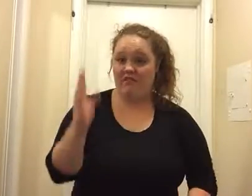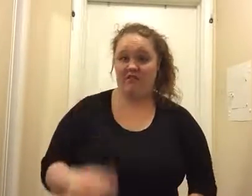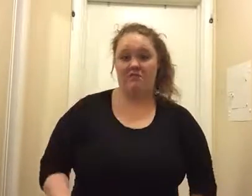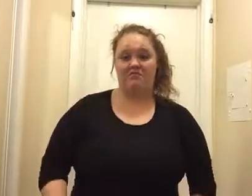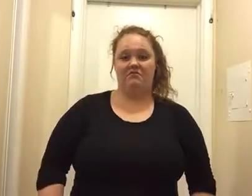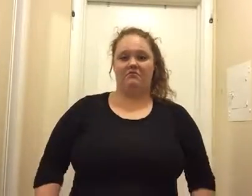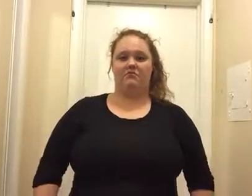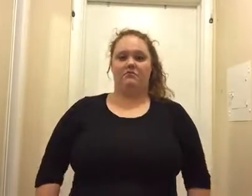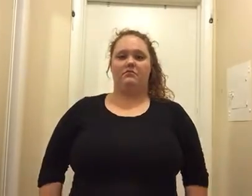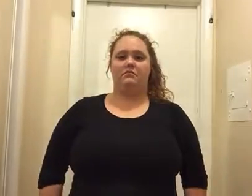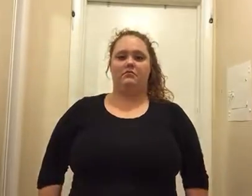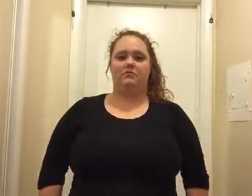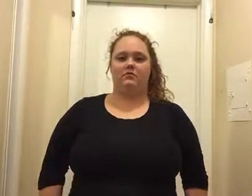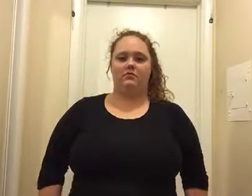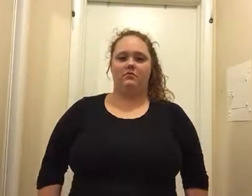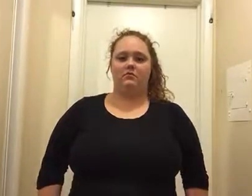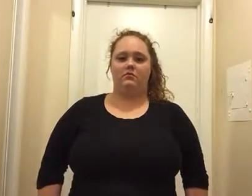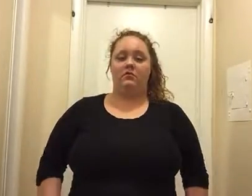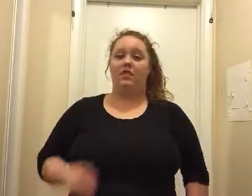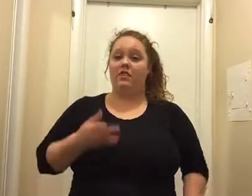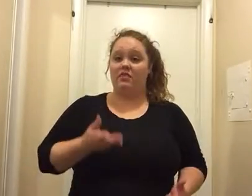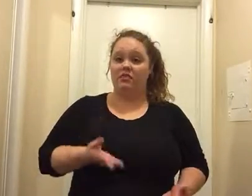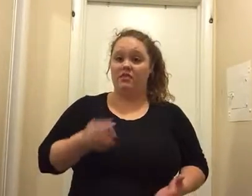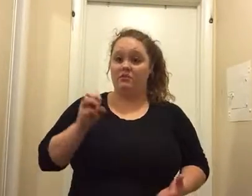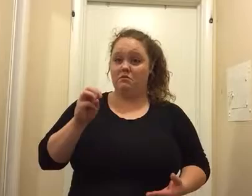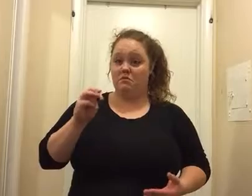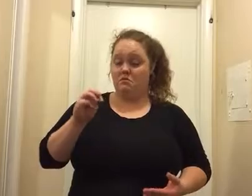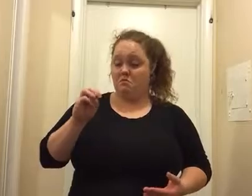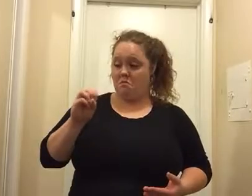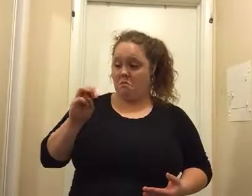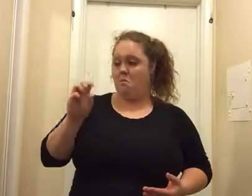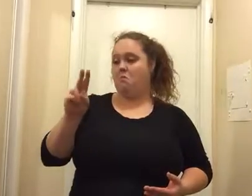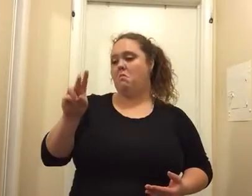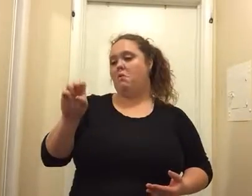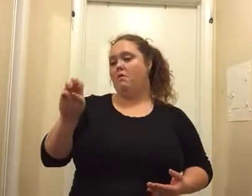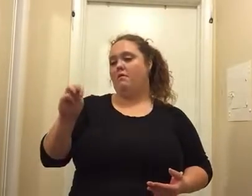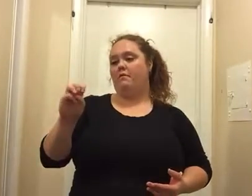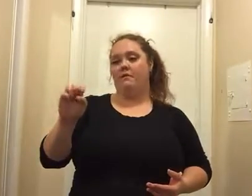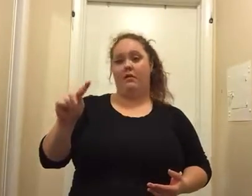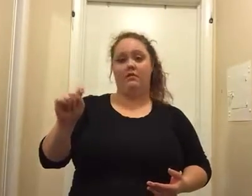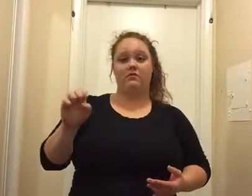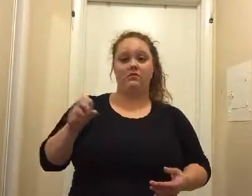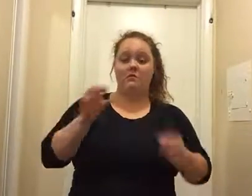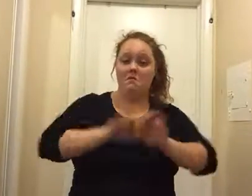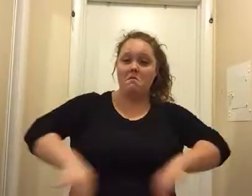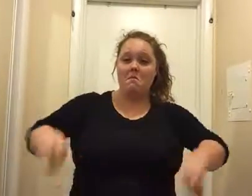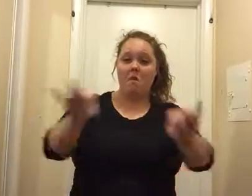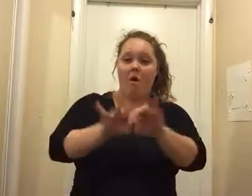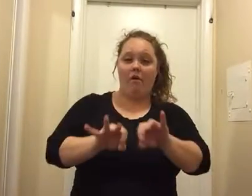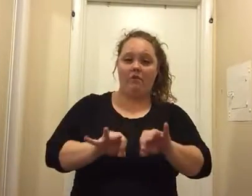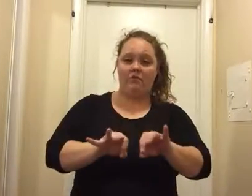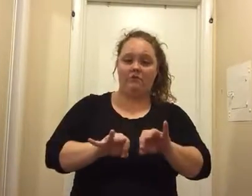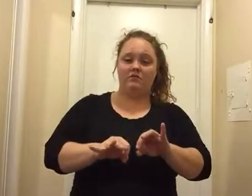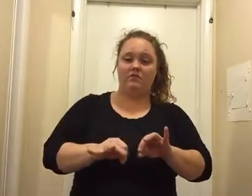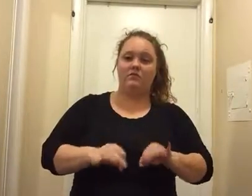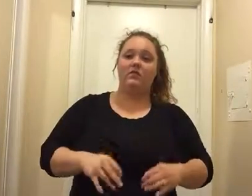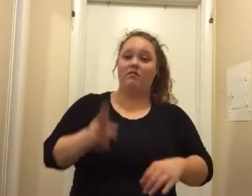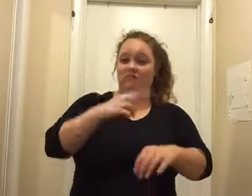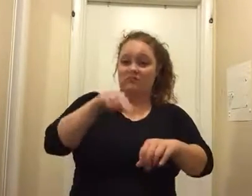At the center of this movement is a crucial conviction that a nation exists to